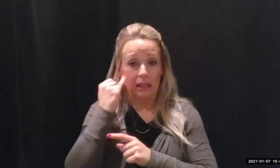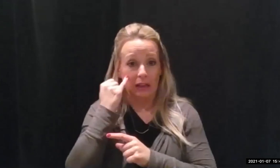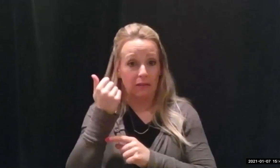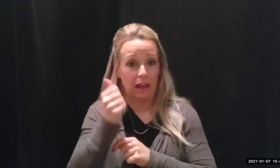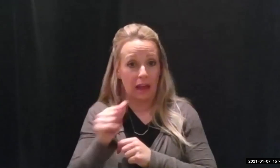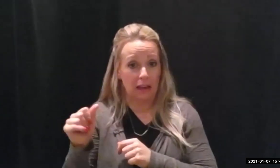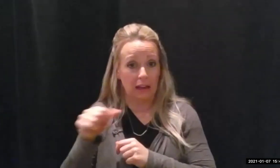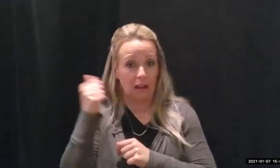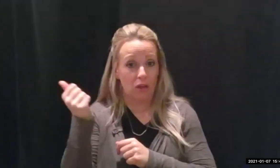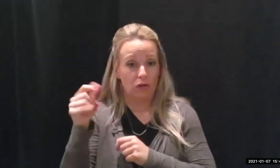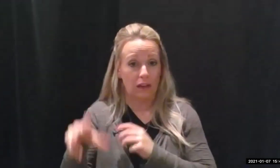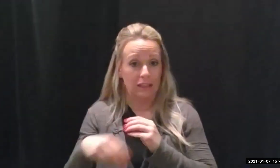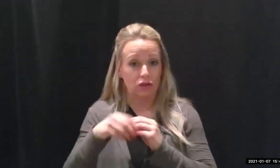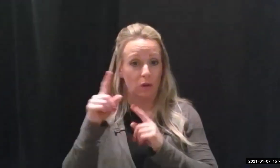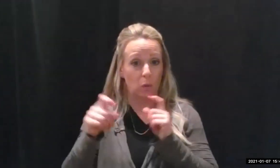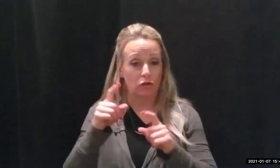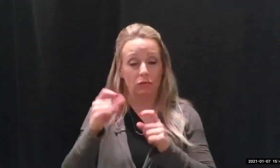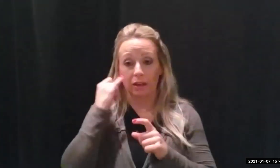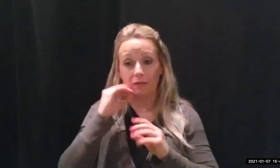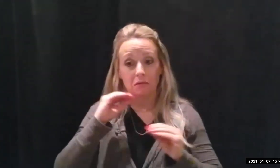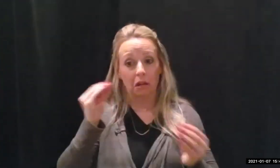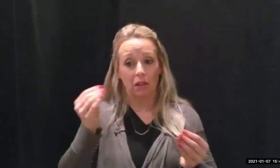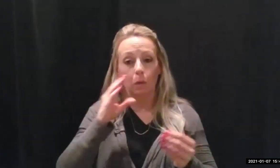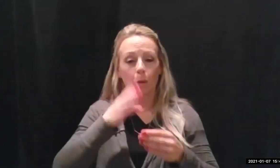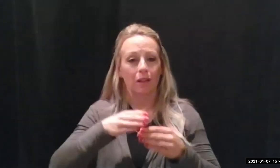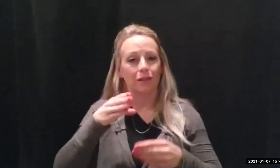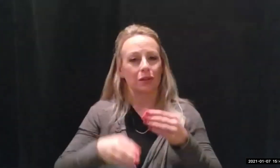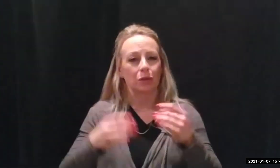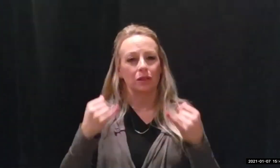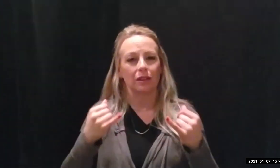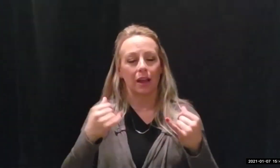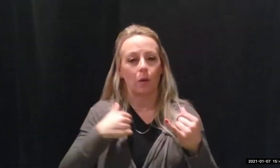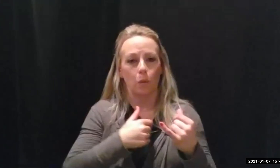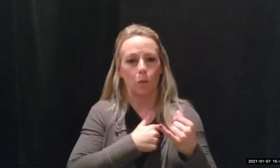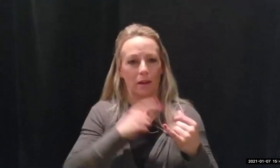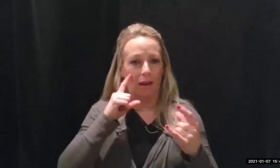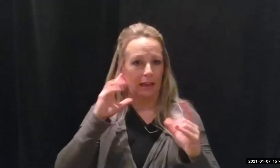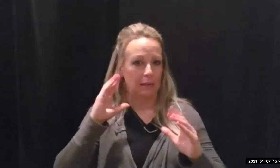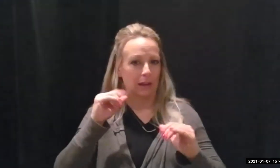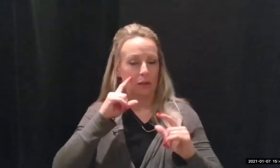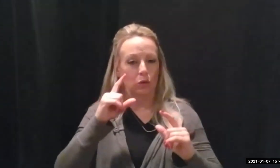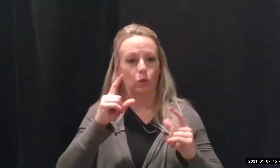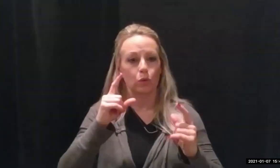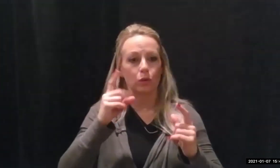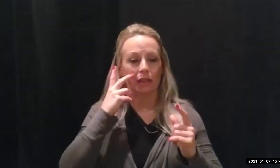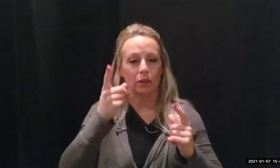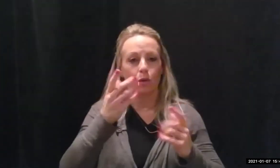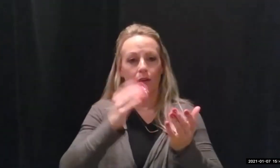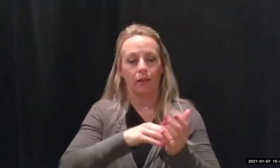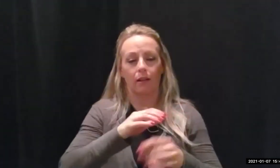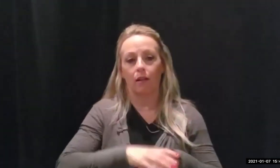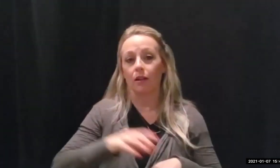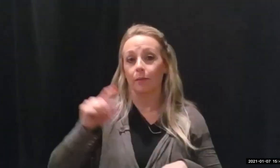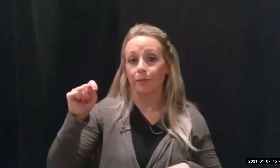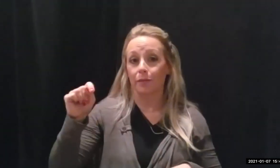if there are no other questions, we will conclude for today. We expect to be coming to you on Tuesday again.